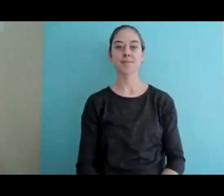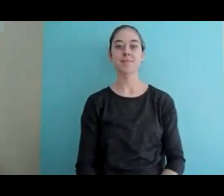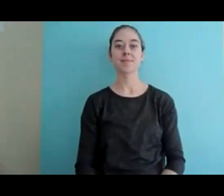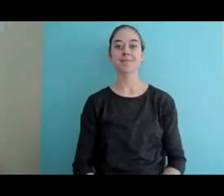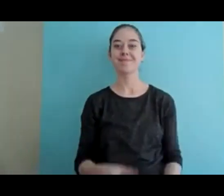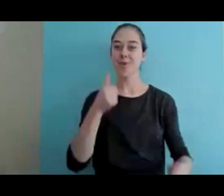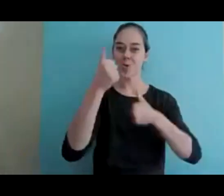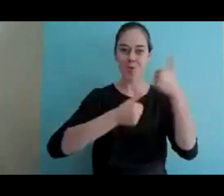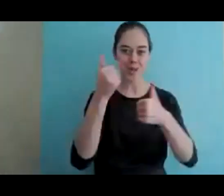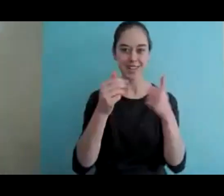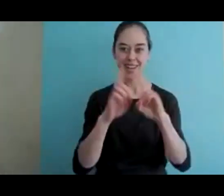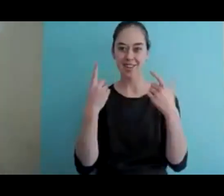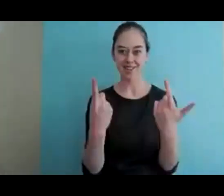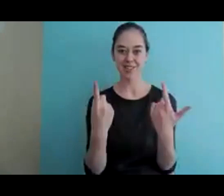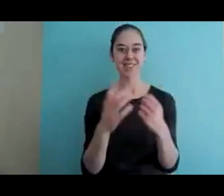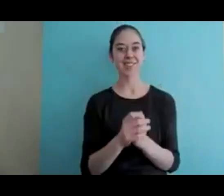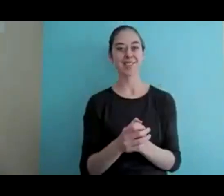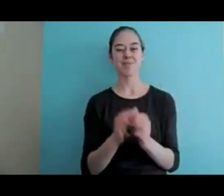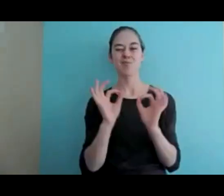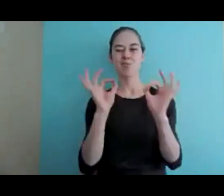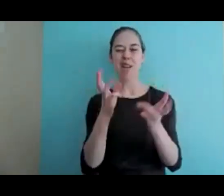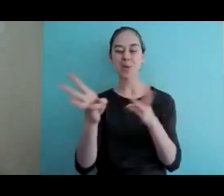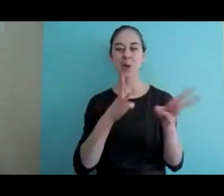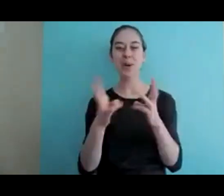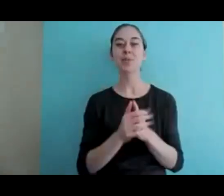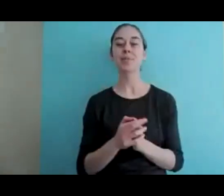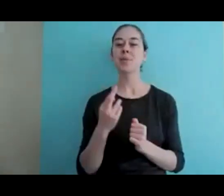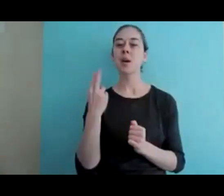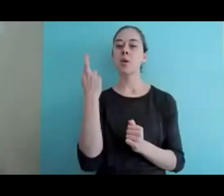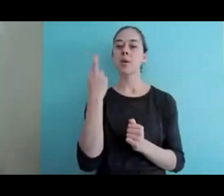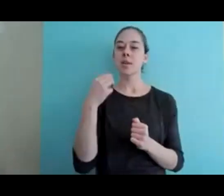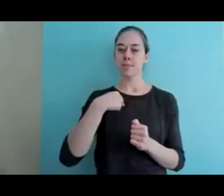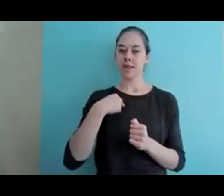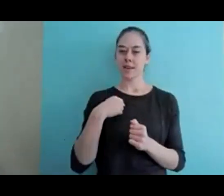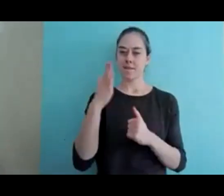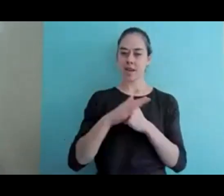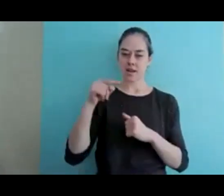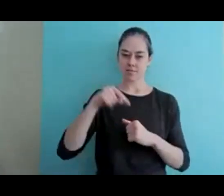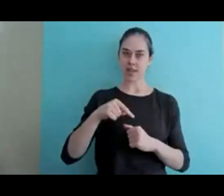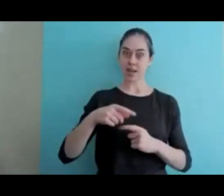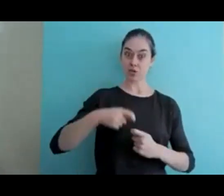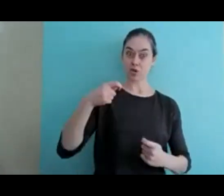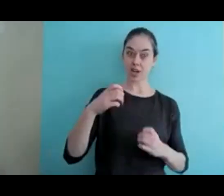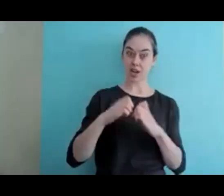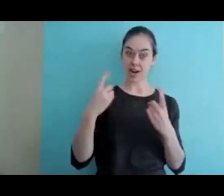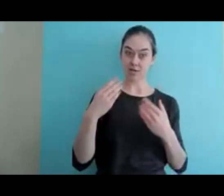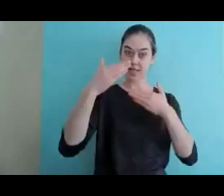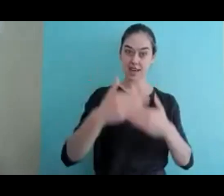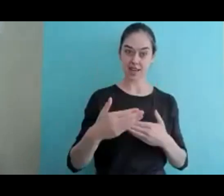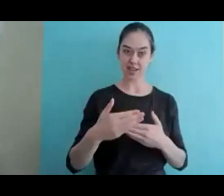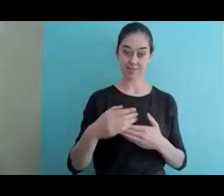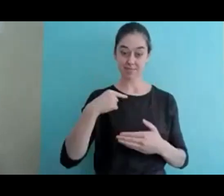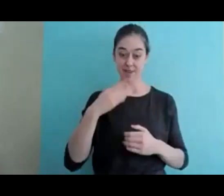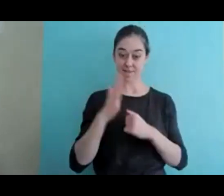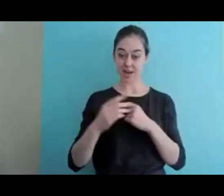And well done. Well done, guys. That's brilliant. The reason I finish with this every session, I've been doing this for